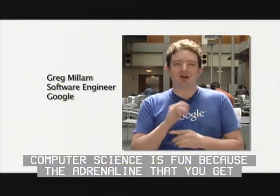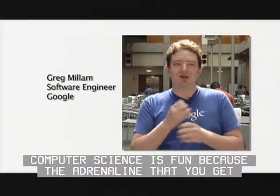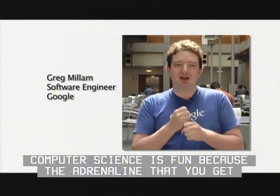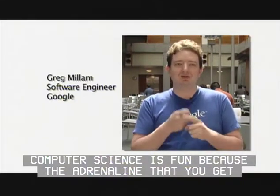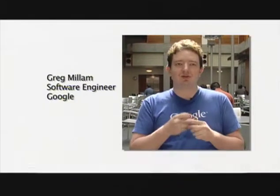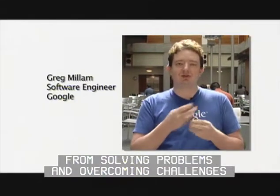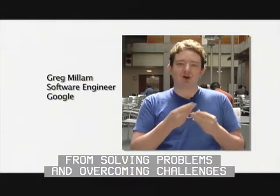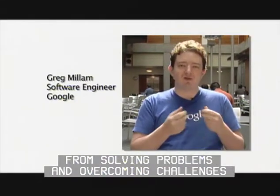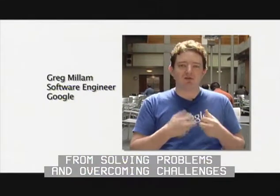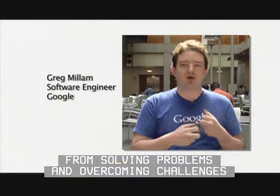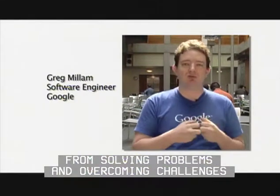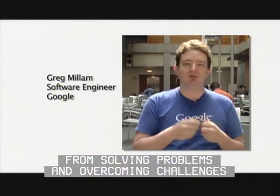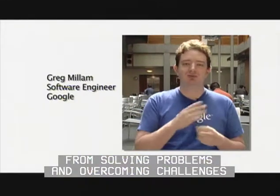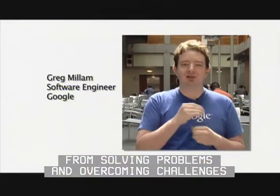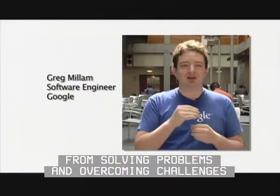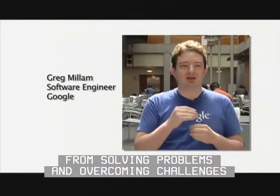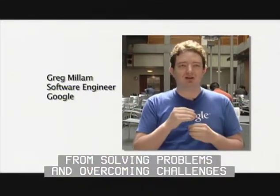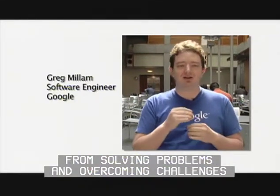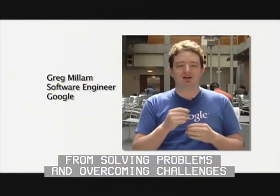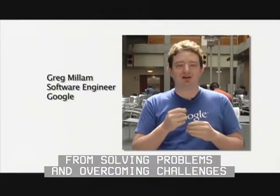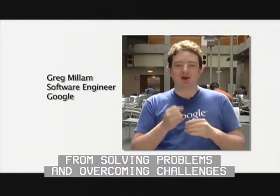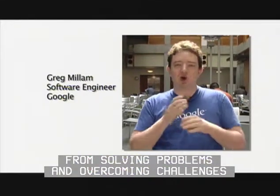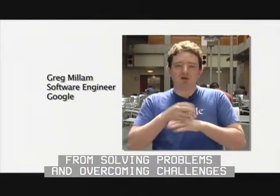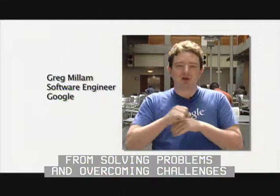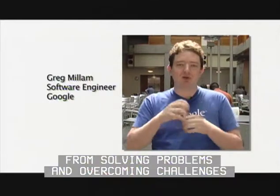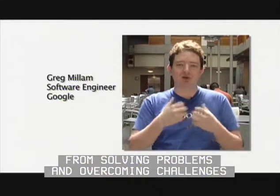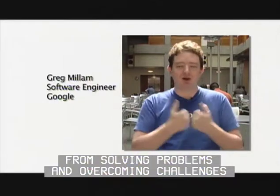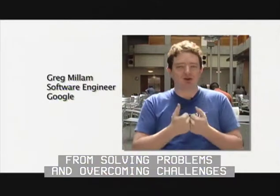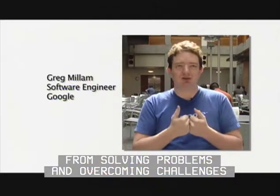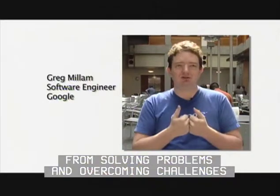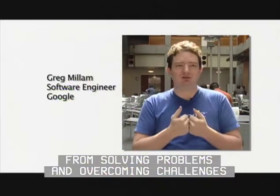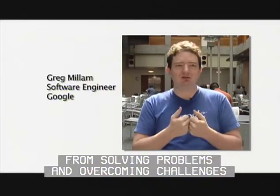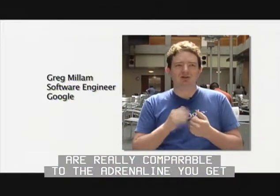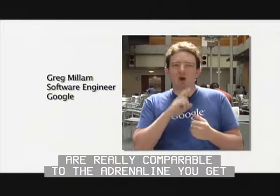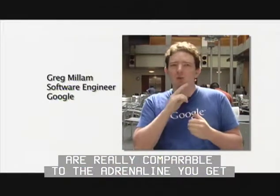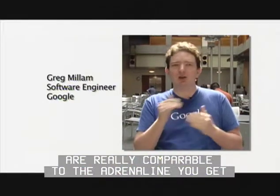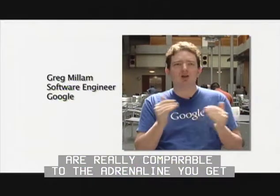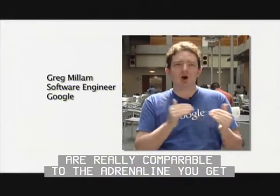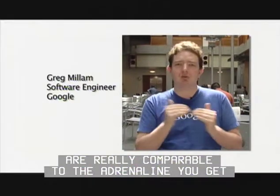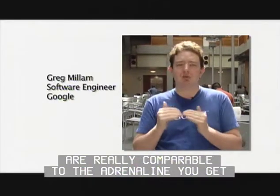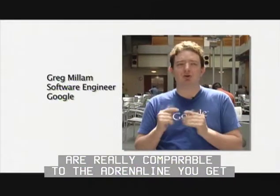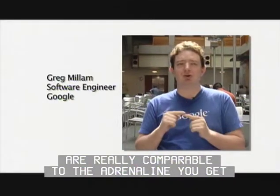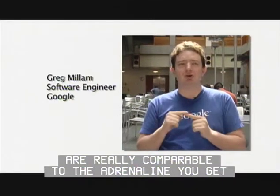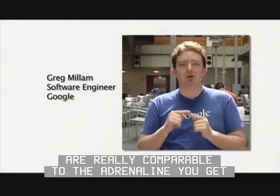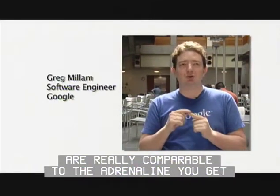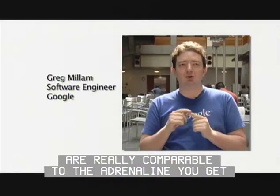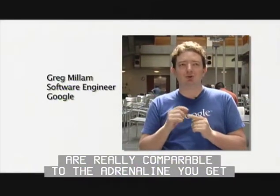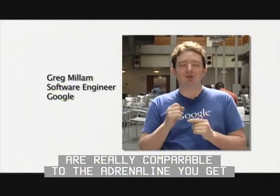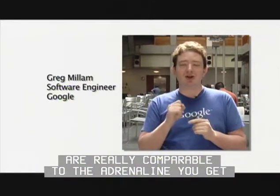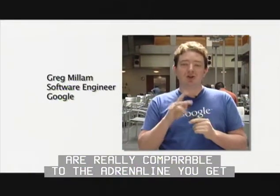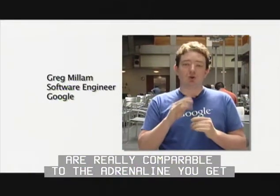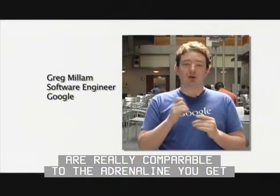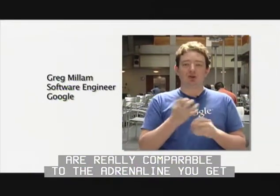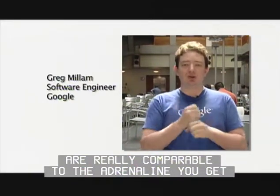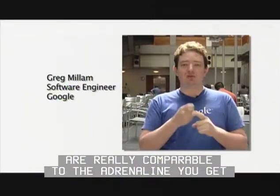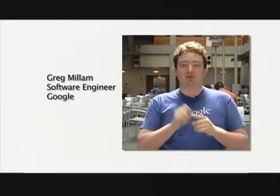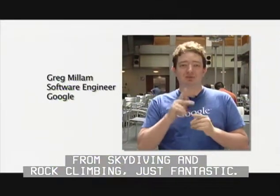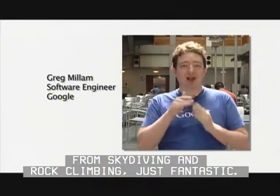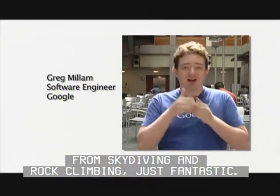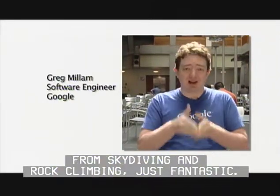get from solving problems and overcoming challenges are really comparable to the adrenaline you get from